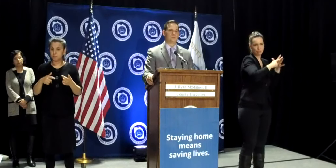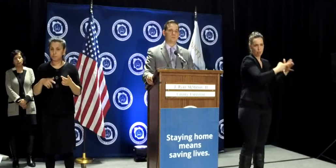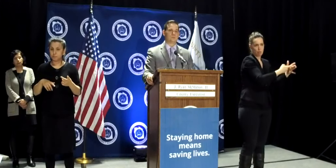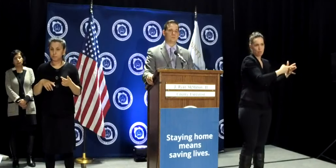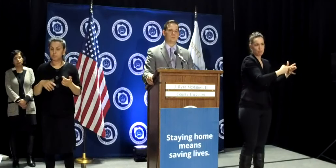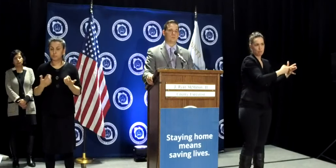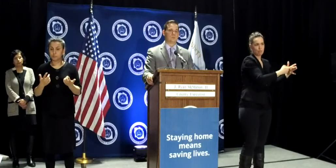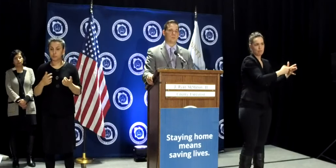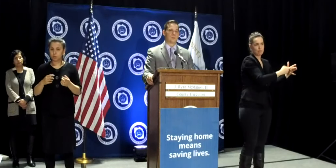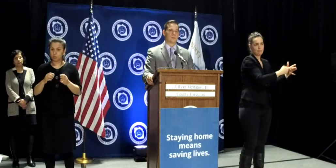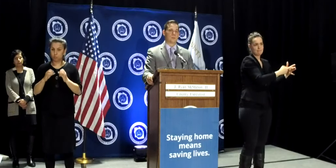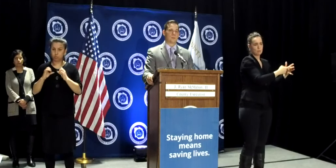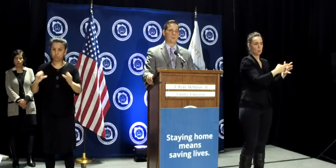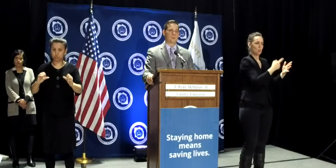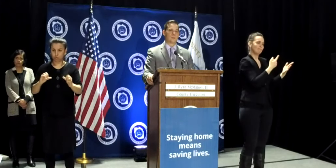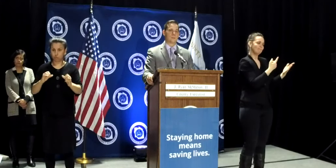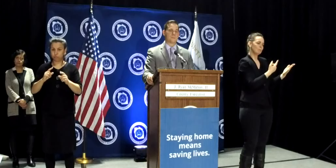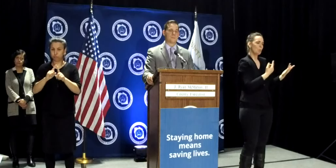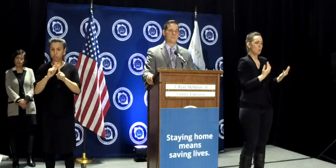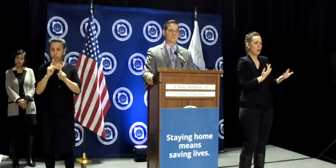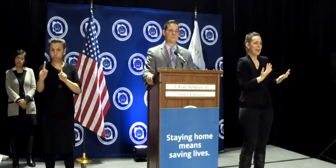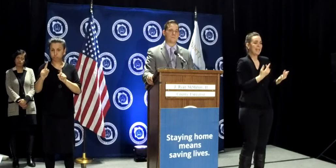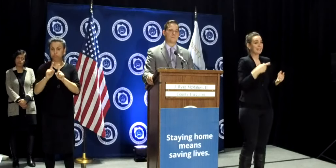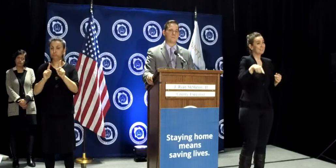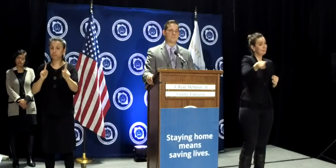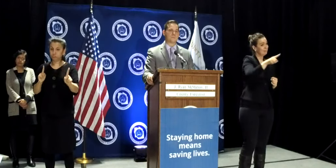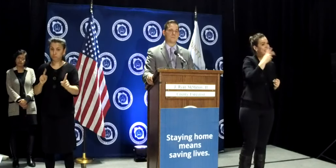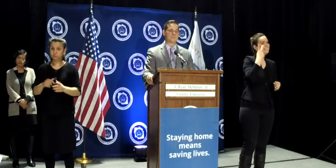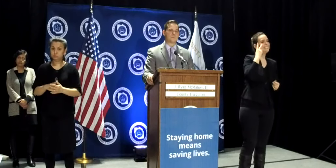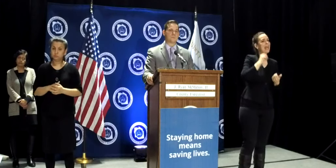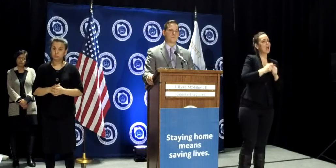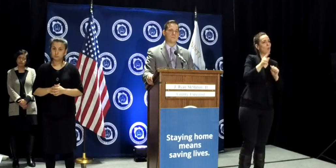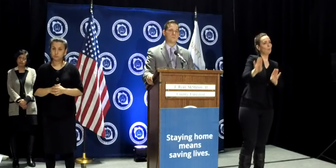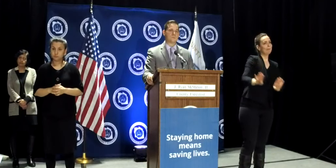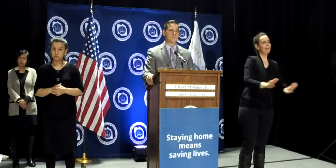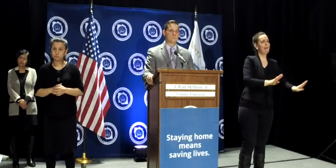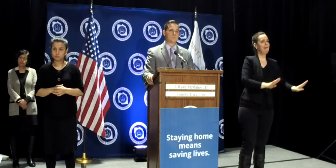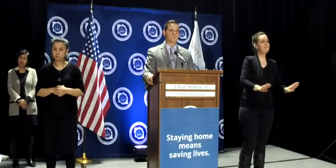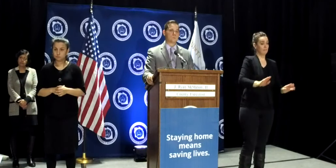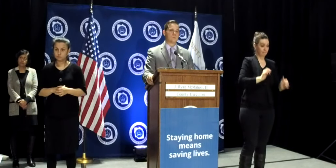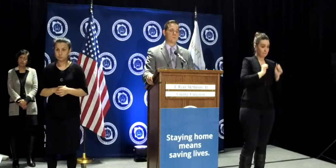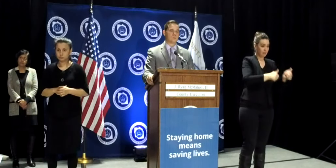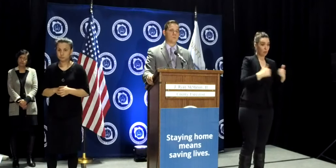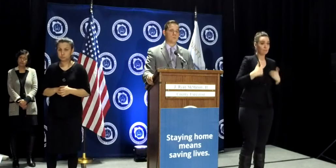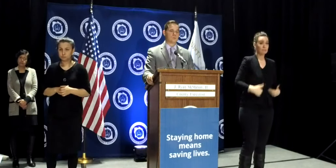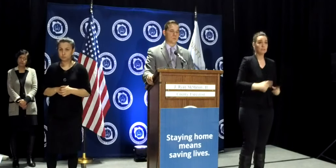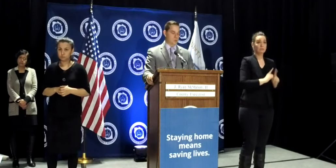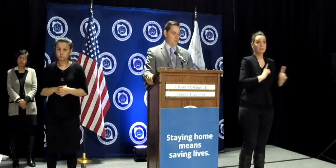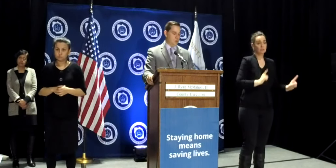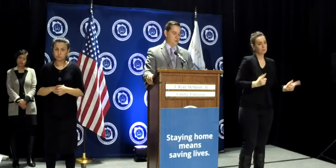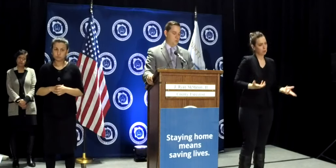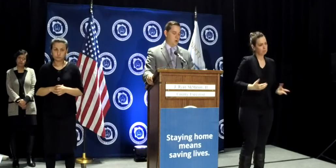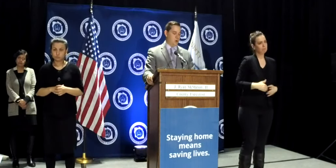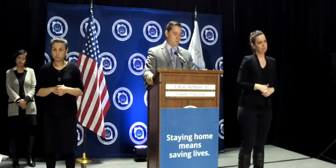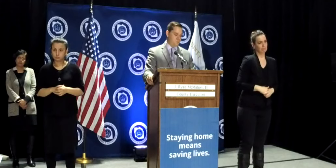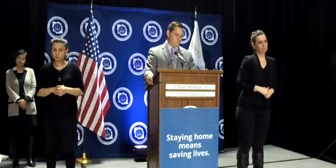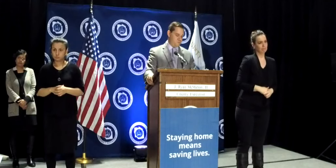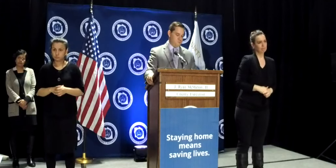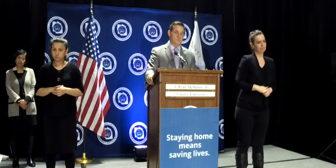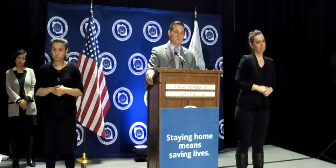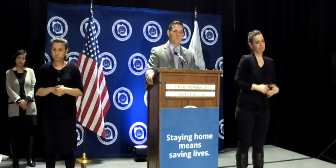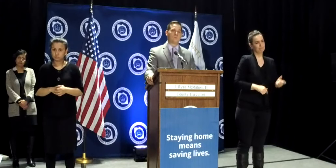me of the specifics, but you mentioned an upstate projection that had this county at 500 cases, I think, this weekend. Yeah,